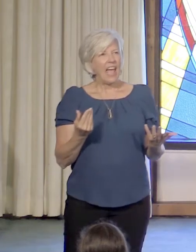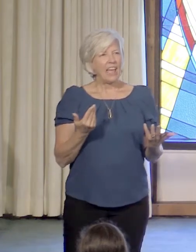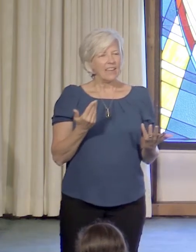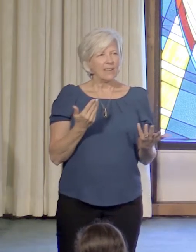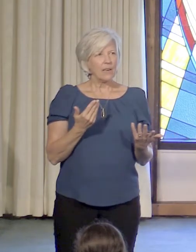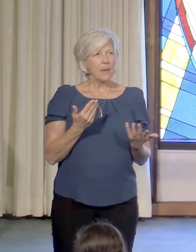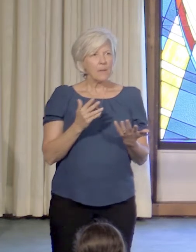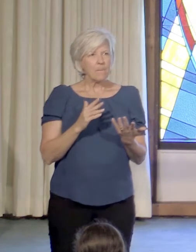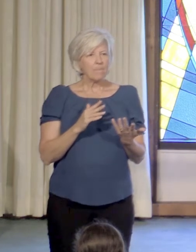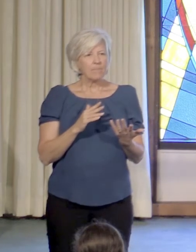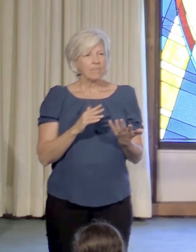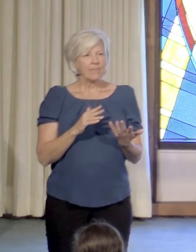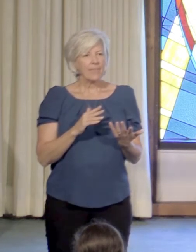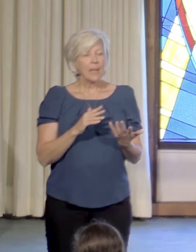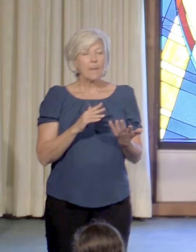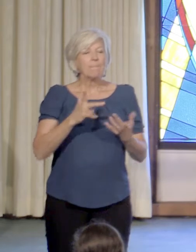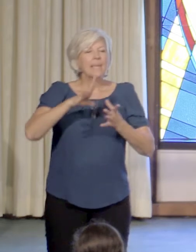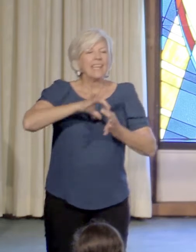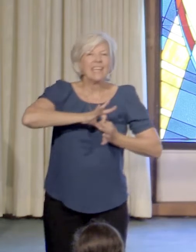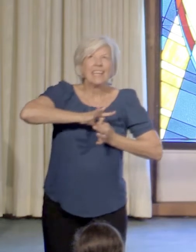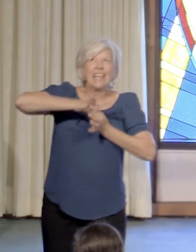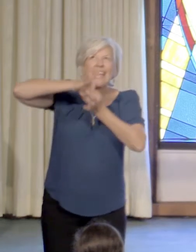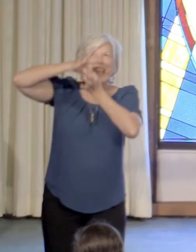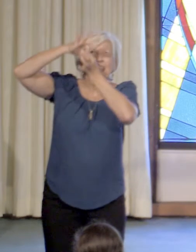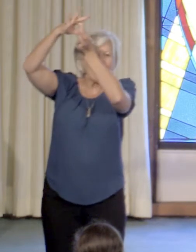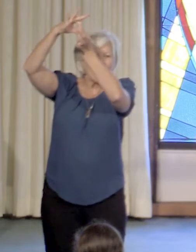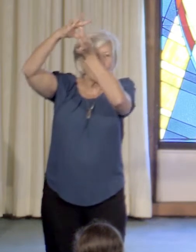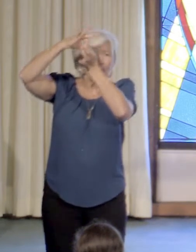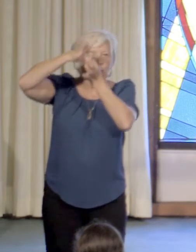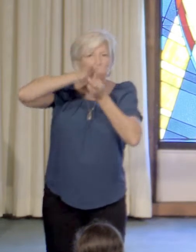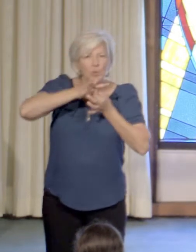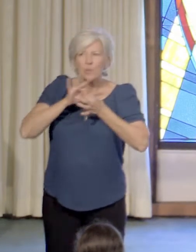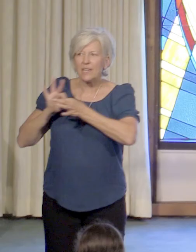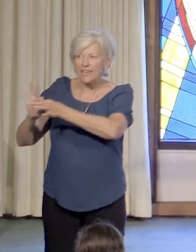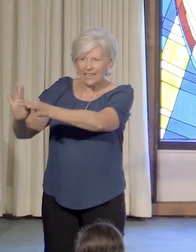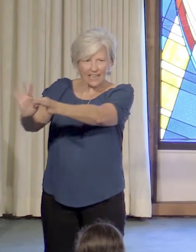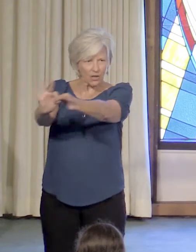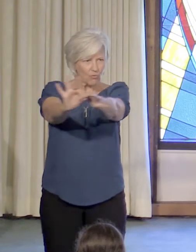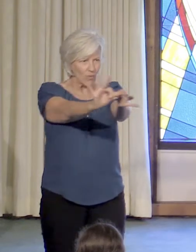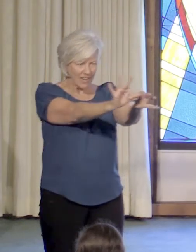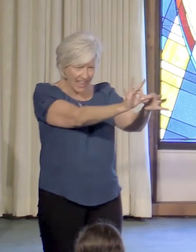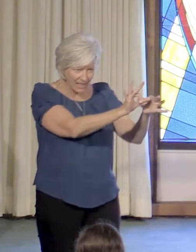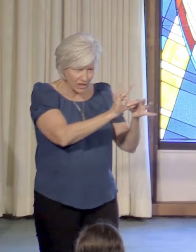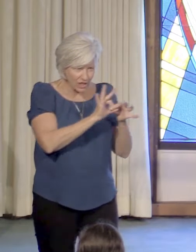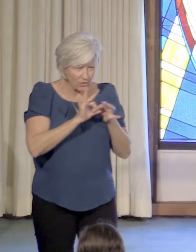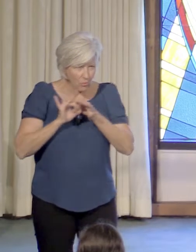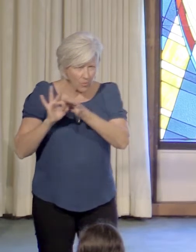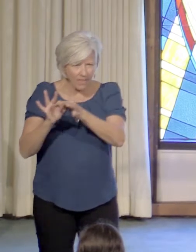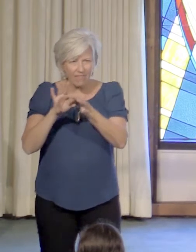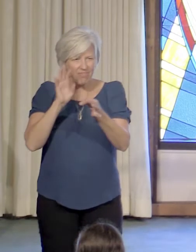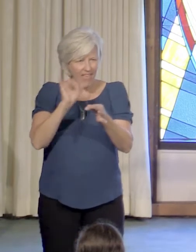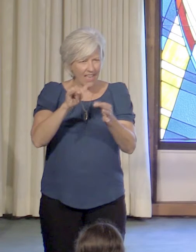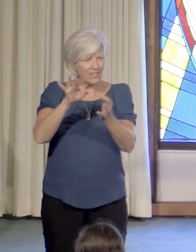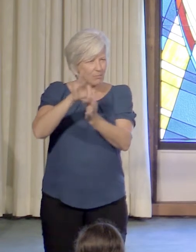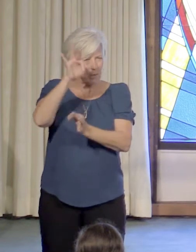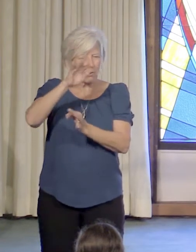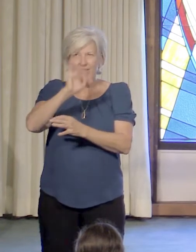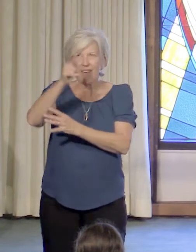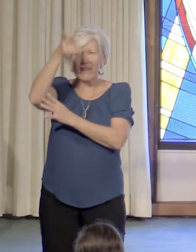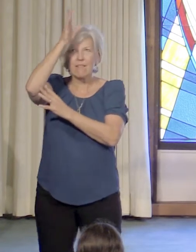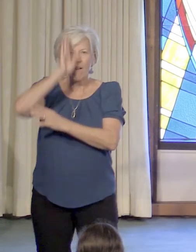being in communion, being in relationship with and being part of that Spirit, that God that